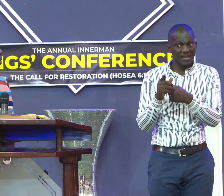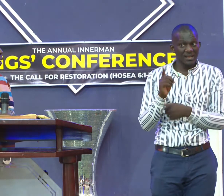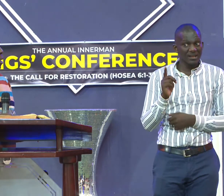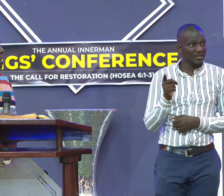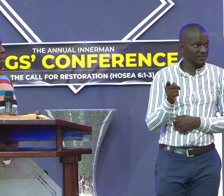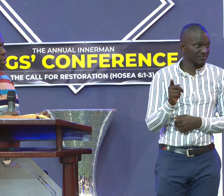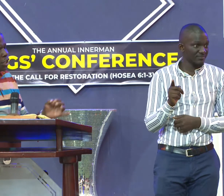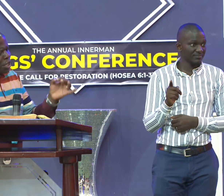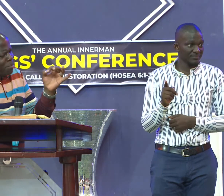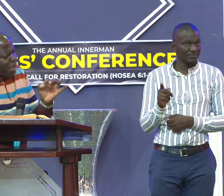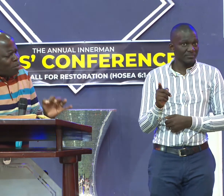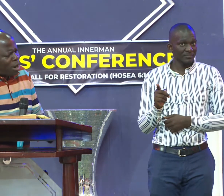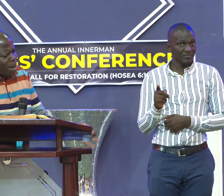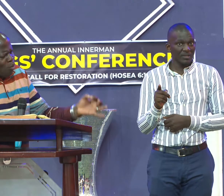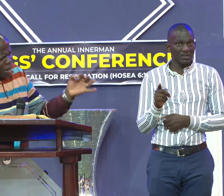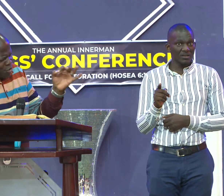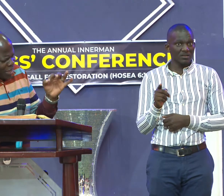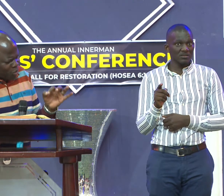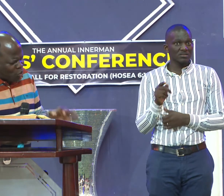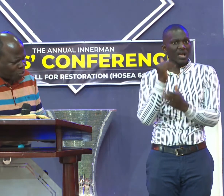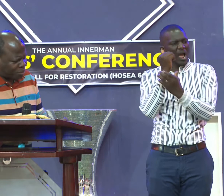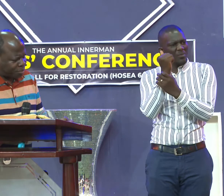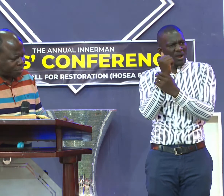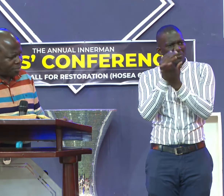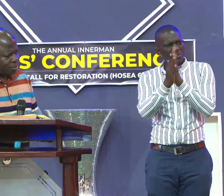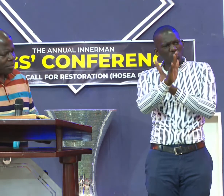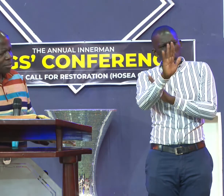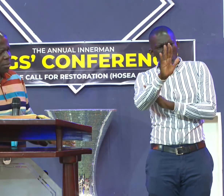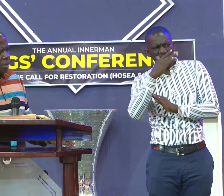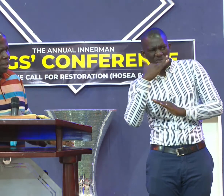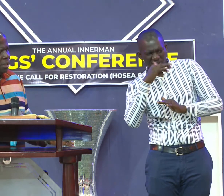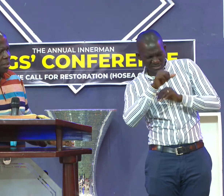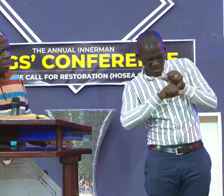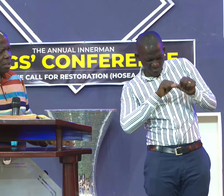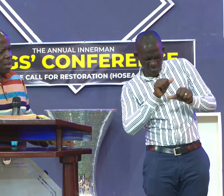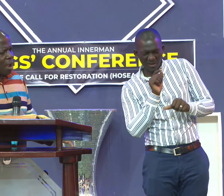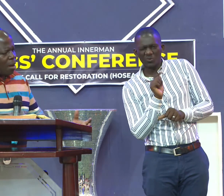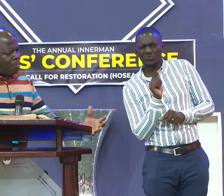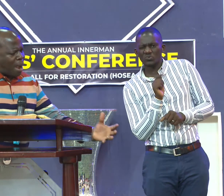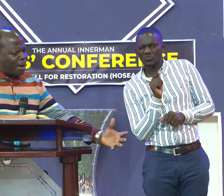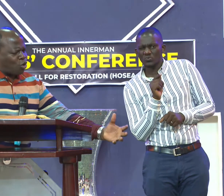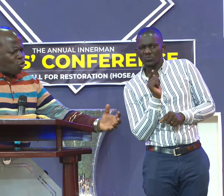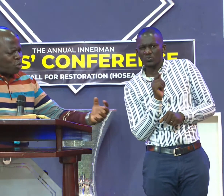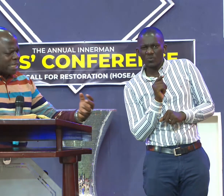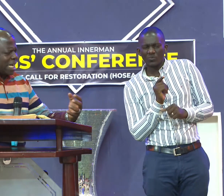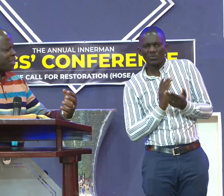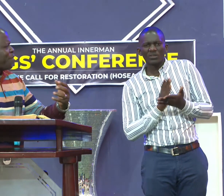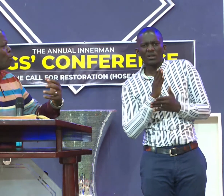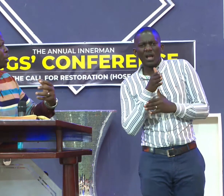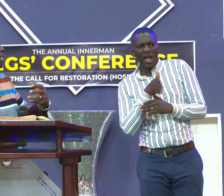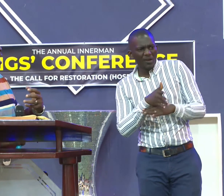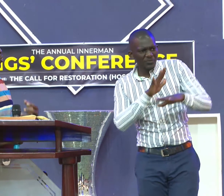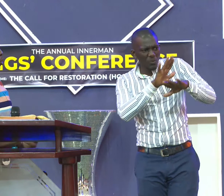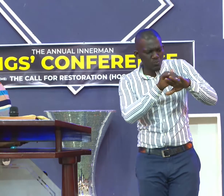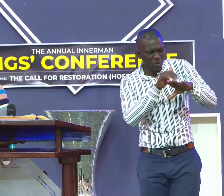great challenge is. Nti Ibrahimu Mukama gwayogerako, that the Abraham that the Lord was talking about, bw'amala okumuyita nti va